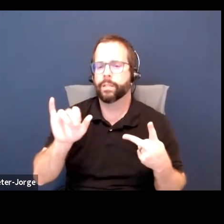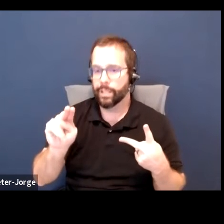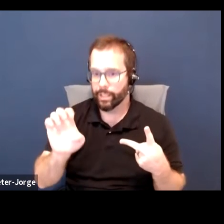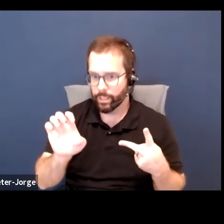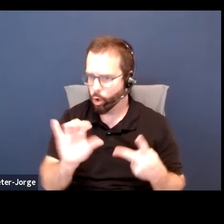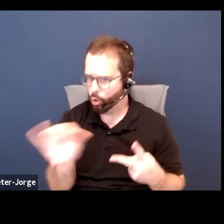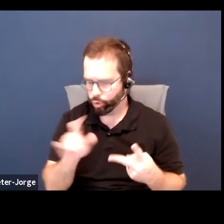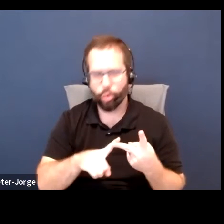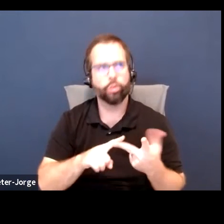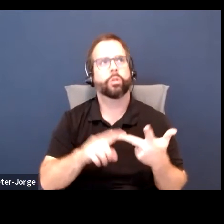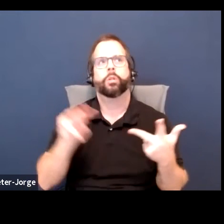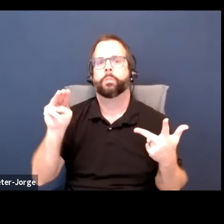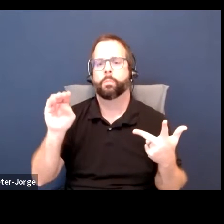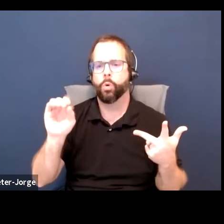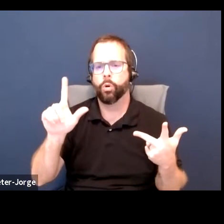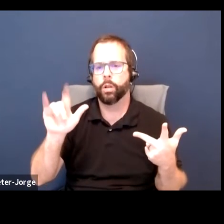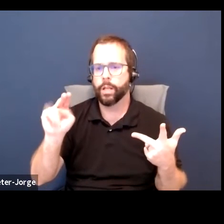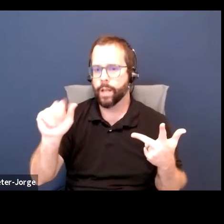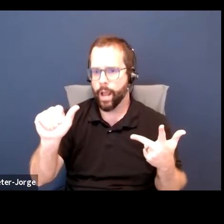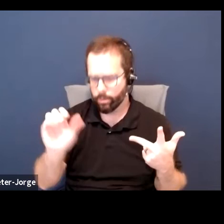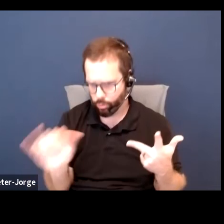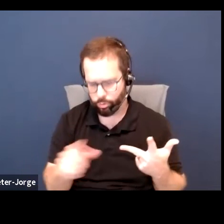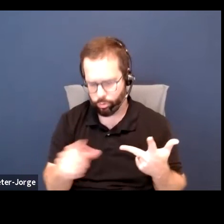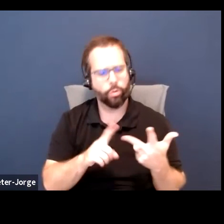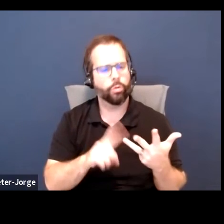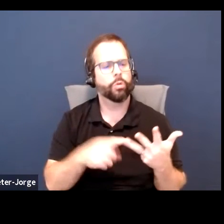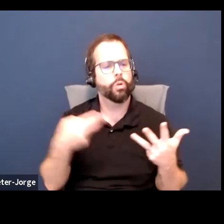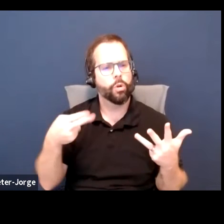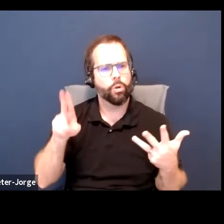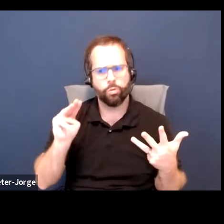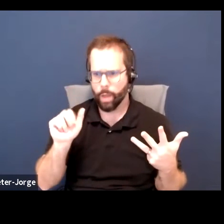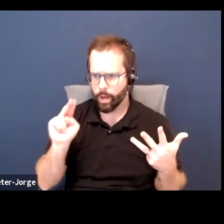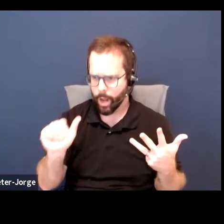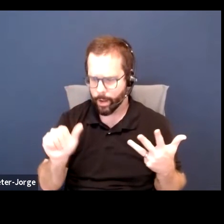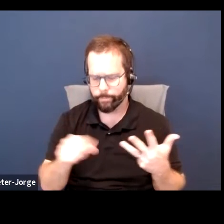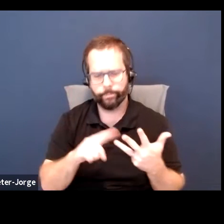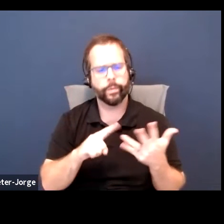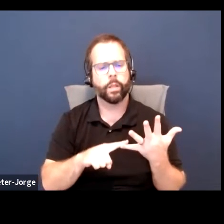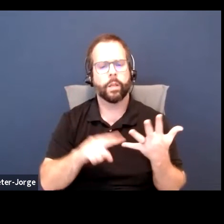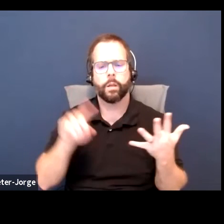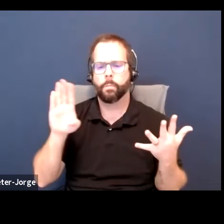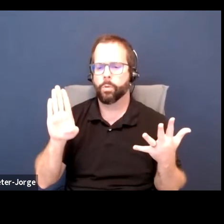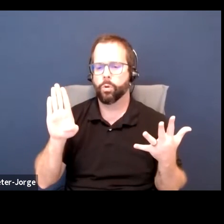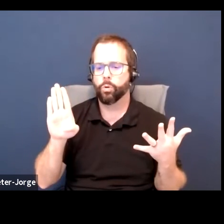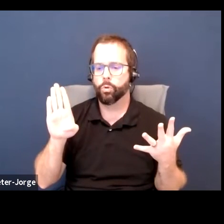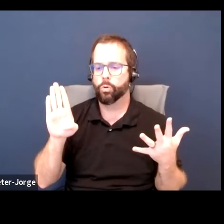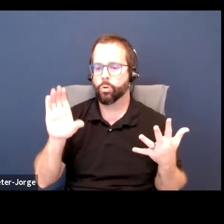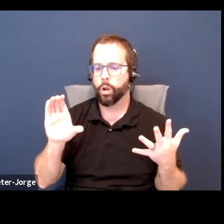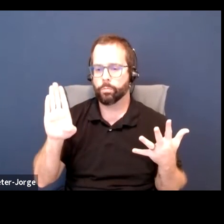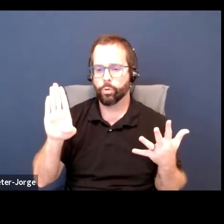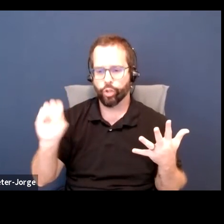Molina did that. Humana. Blue Cross Blue Shield has not done that yet,